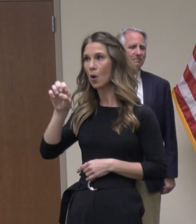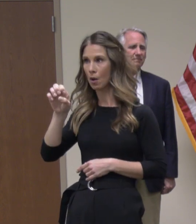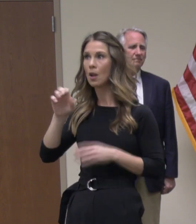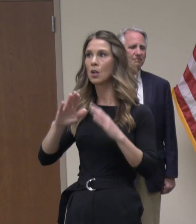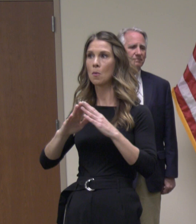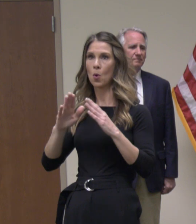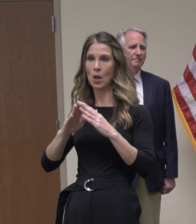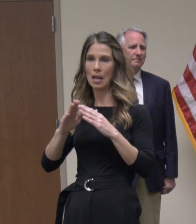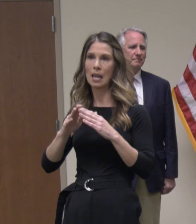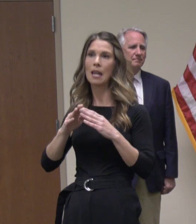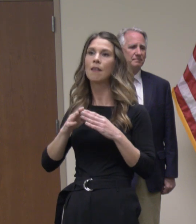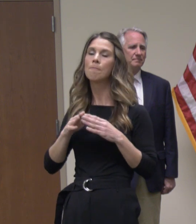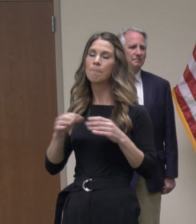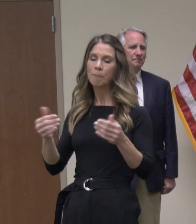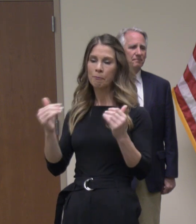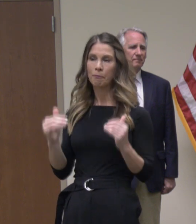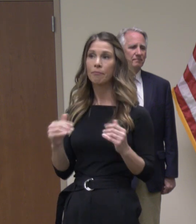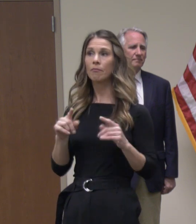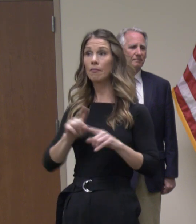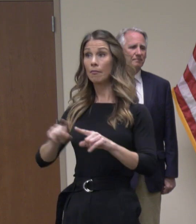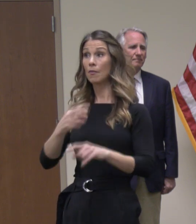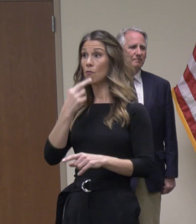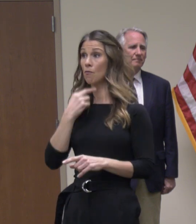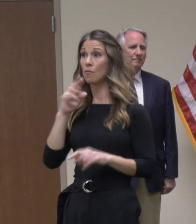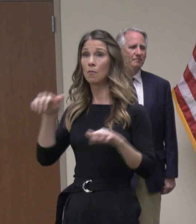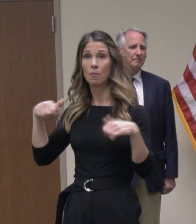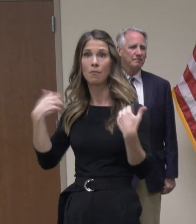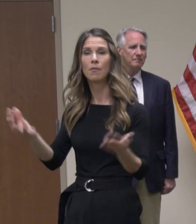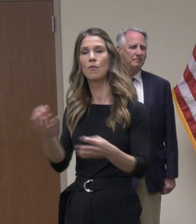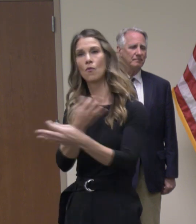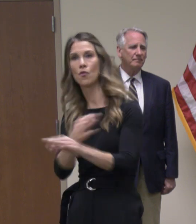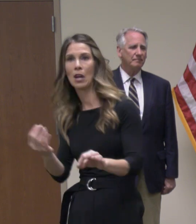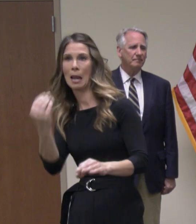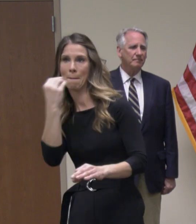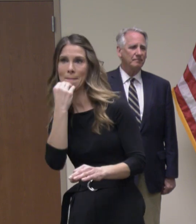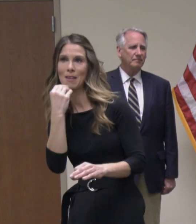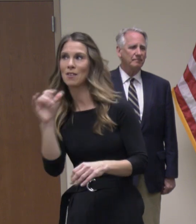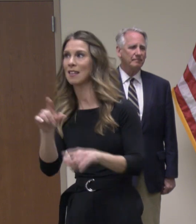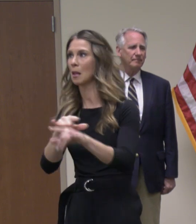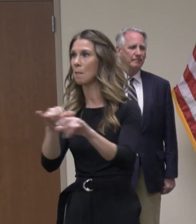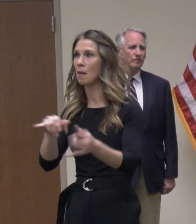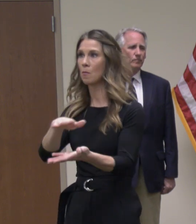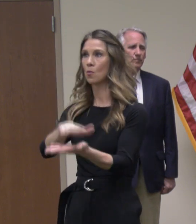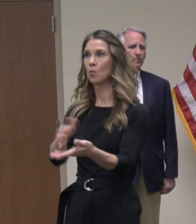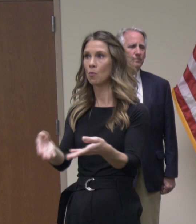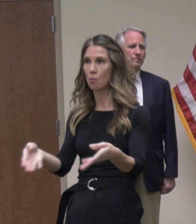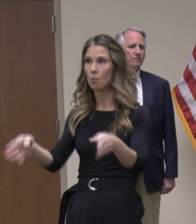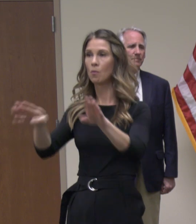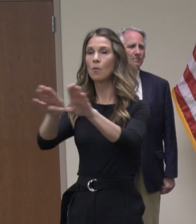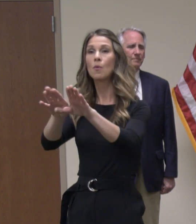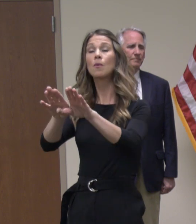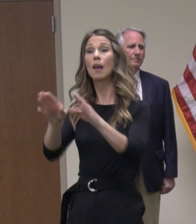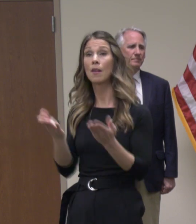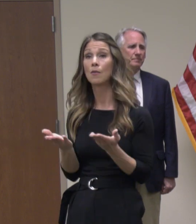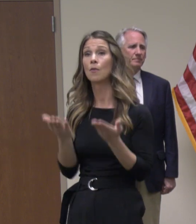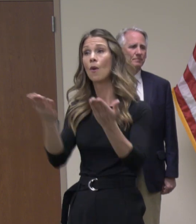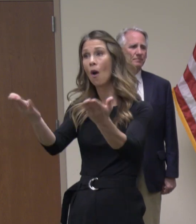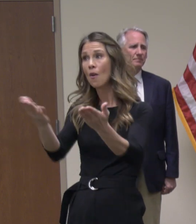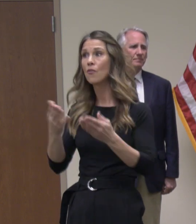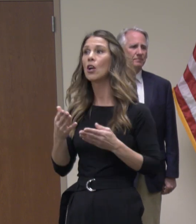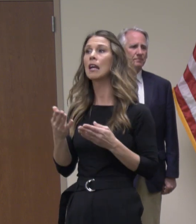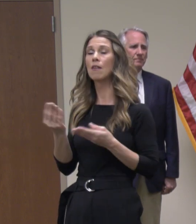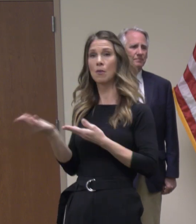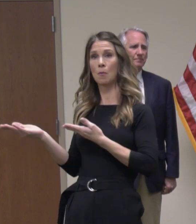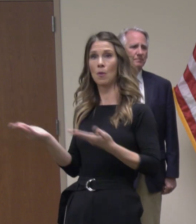Street. Several restaurants in the community are offering free meals while schools are closed, and offering curbside services